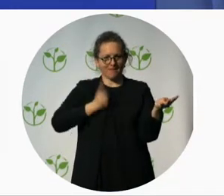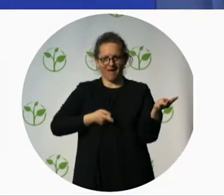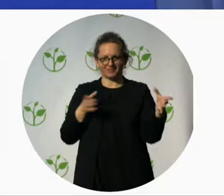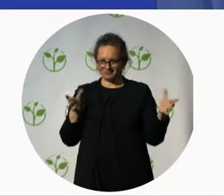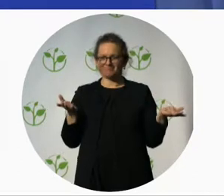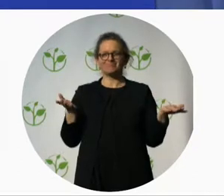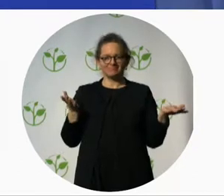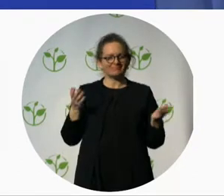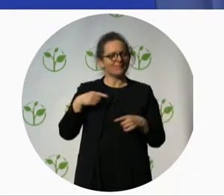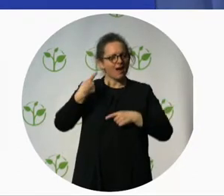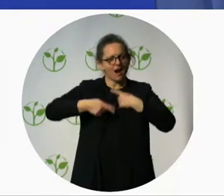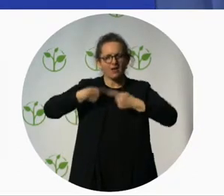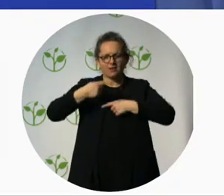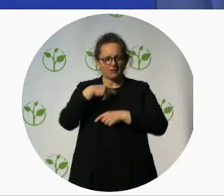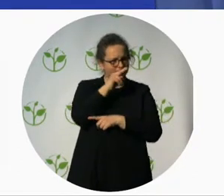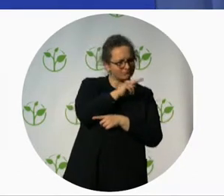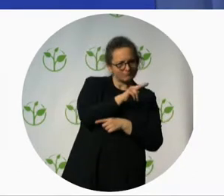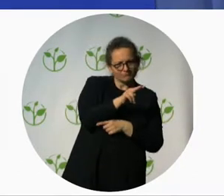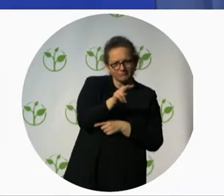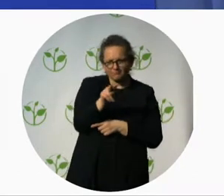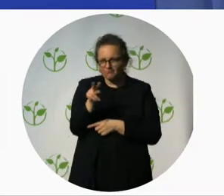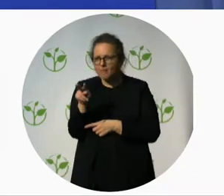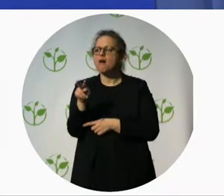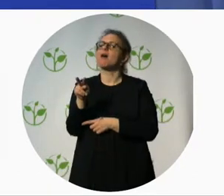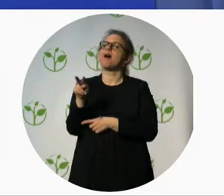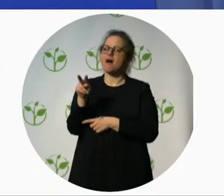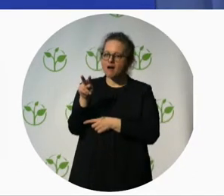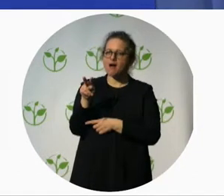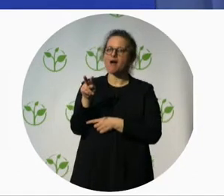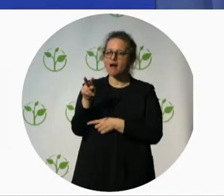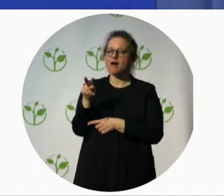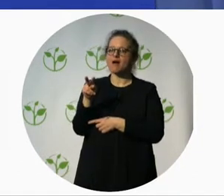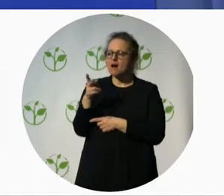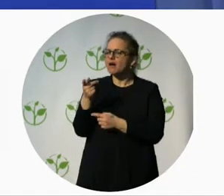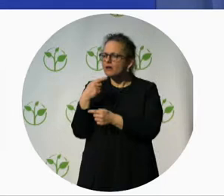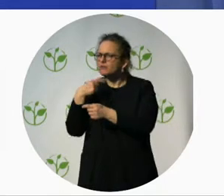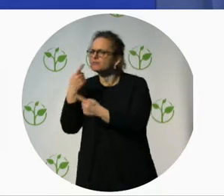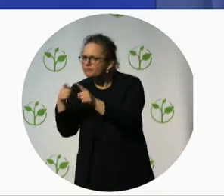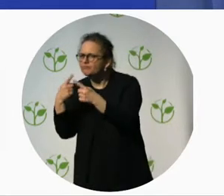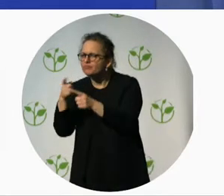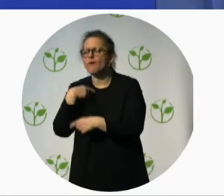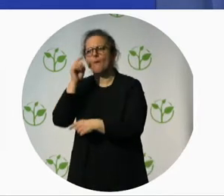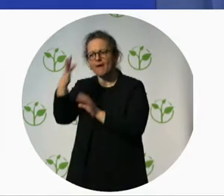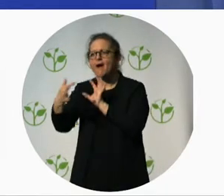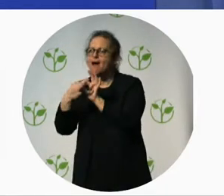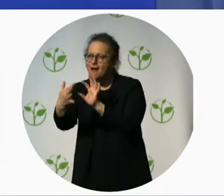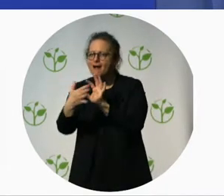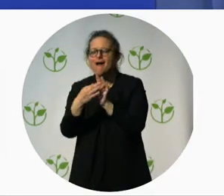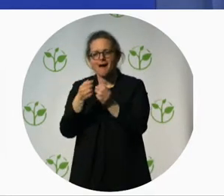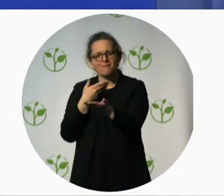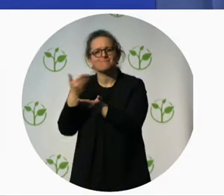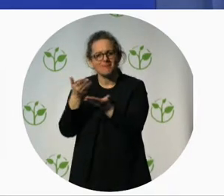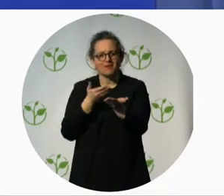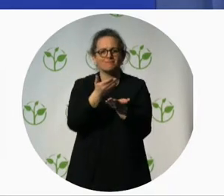our human condition. The convention created a committee of 18 experts, and these